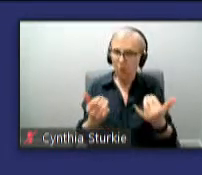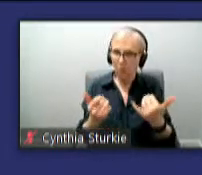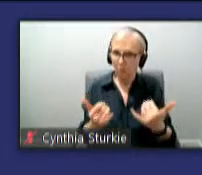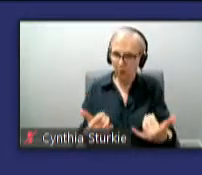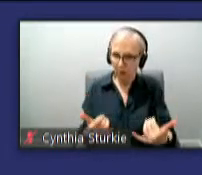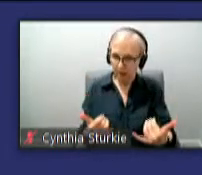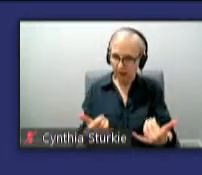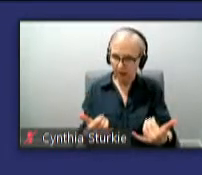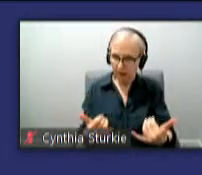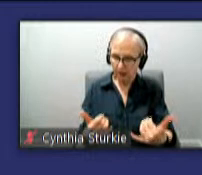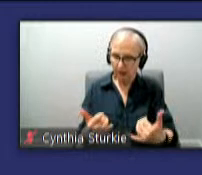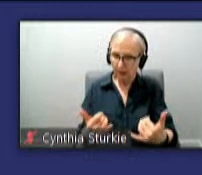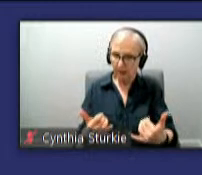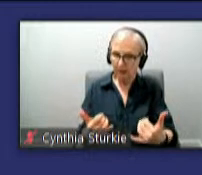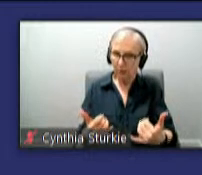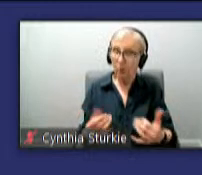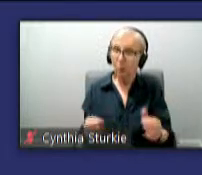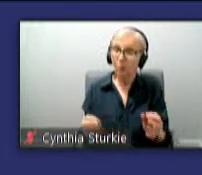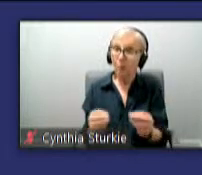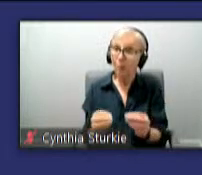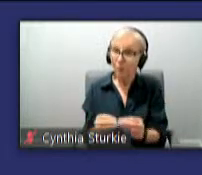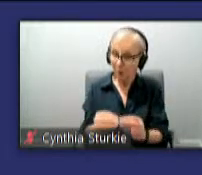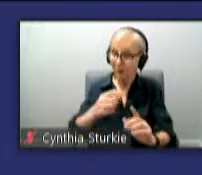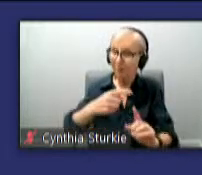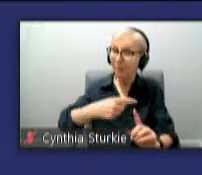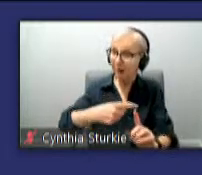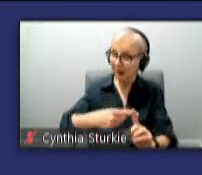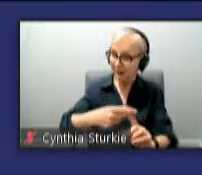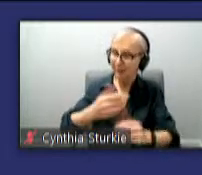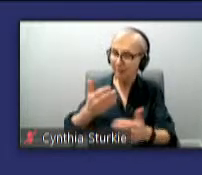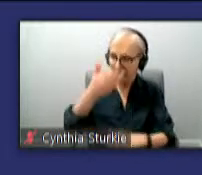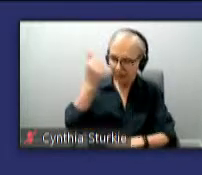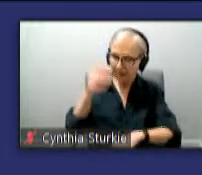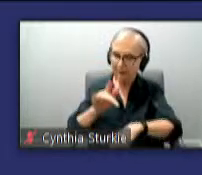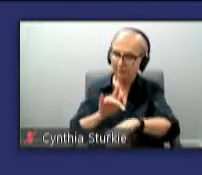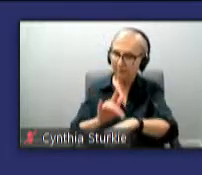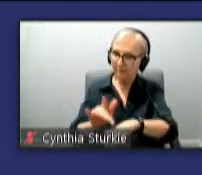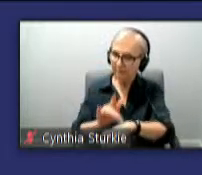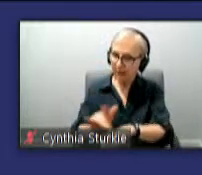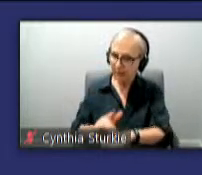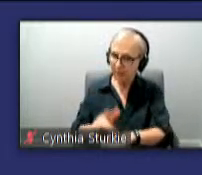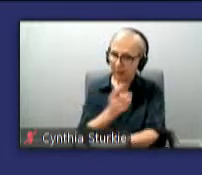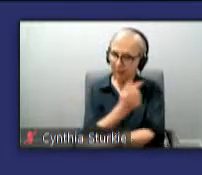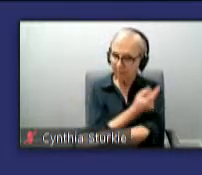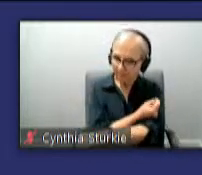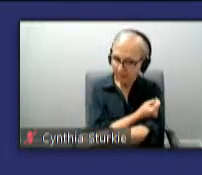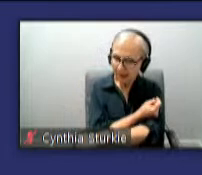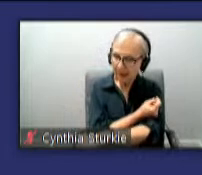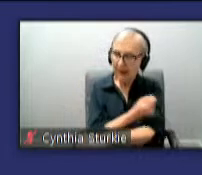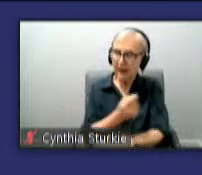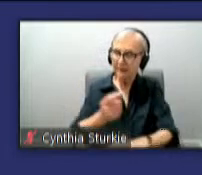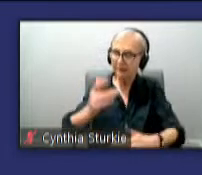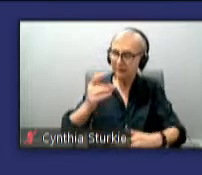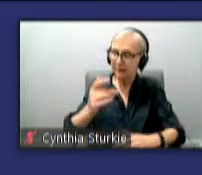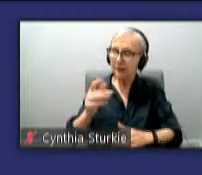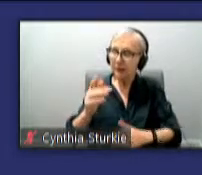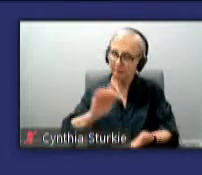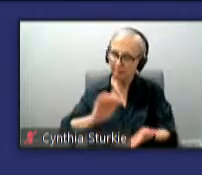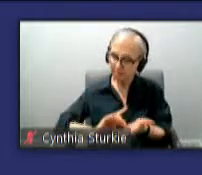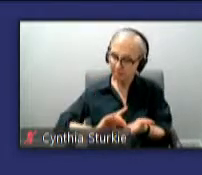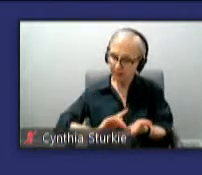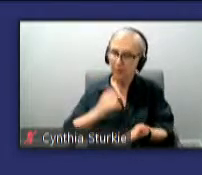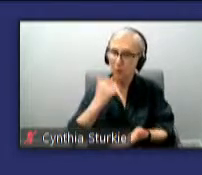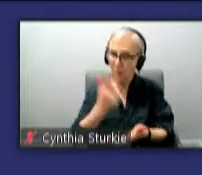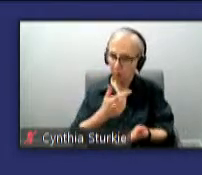a time made more optimistic by the availability of vaccines and therapeutics. As Coloradans return to